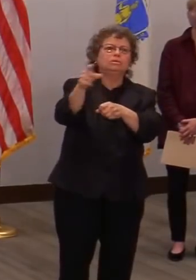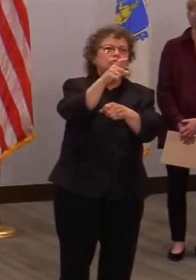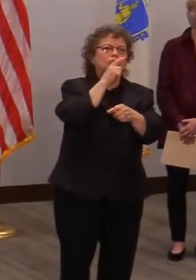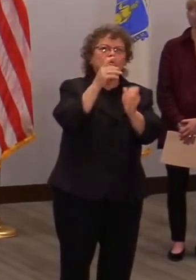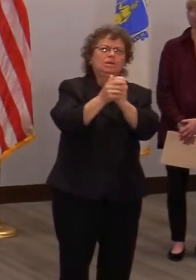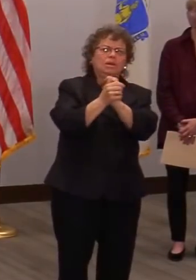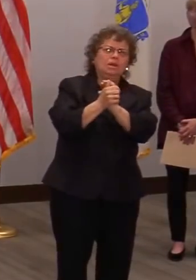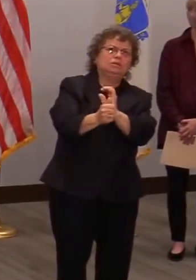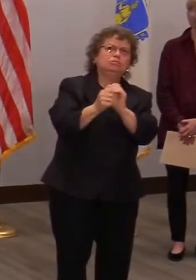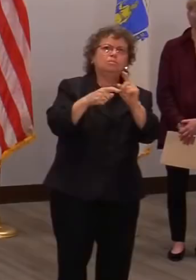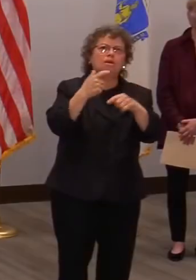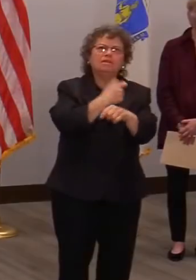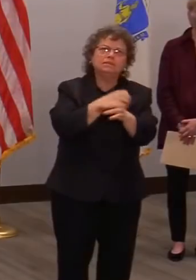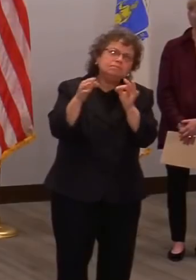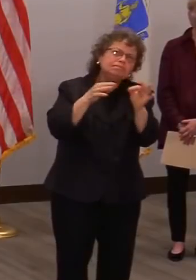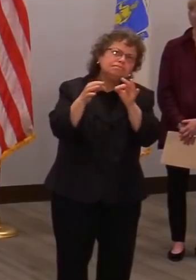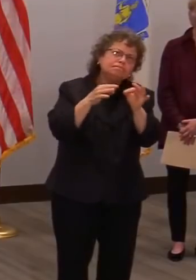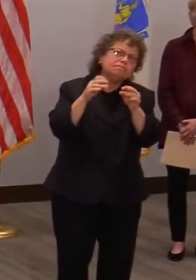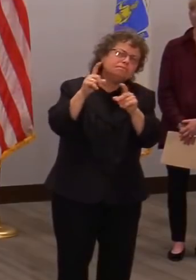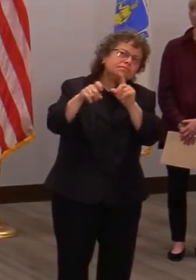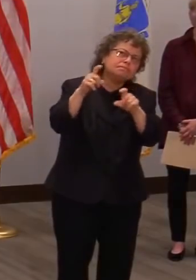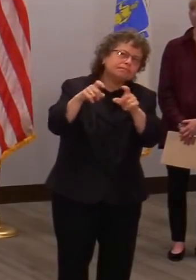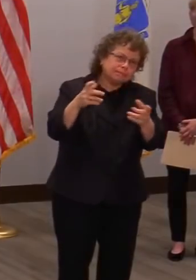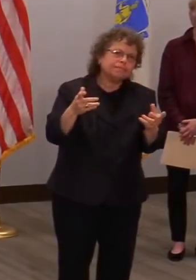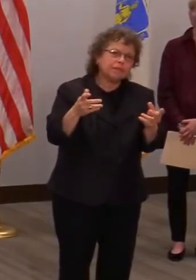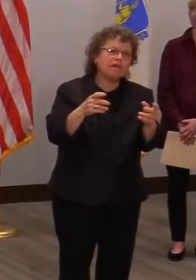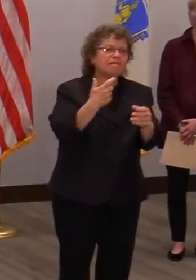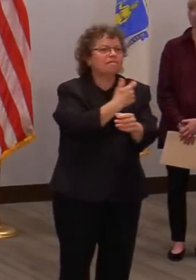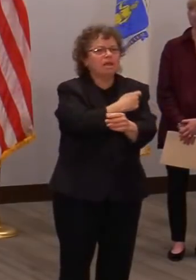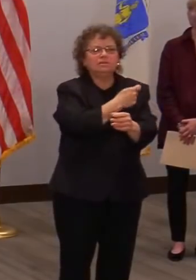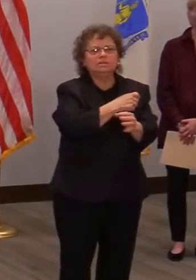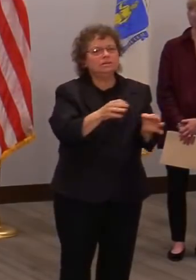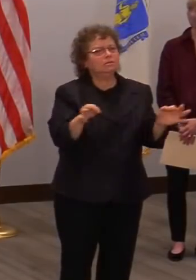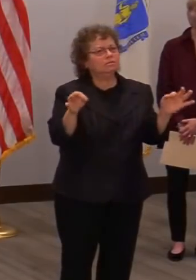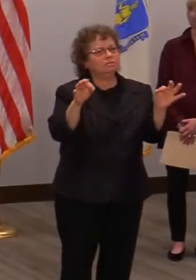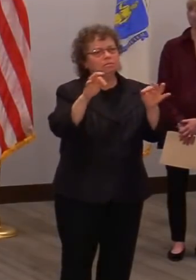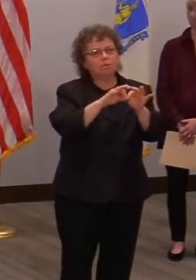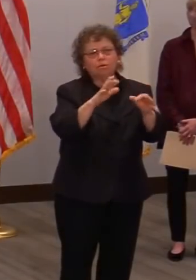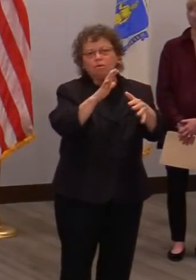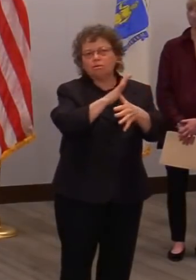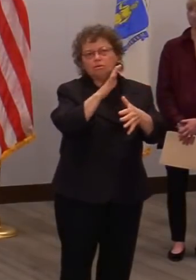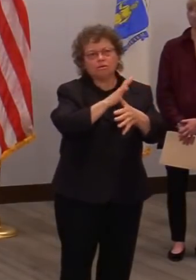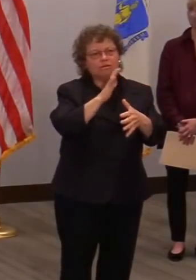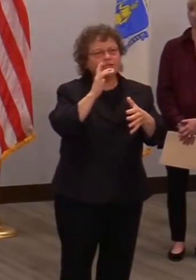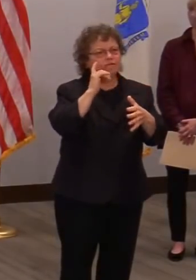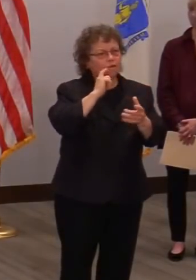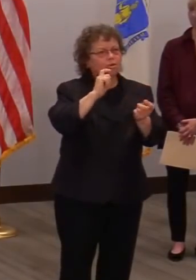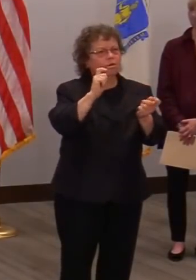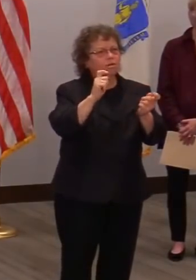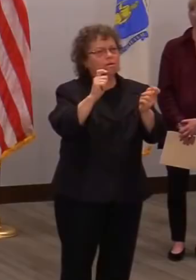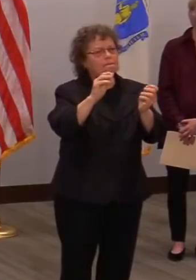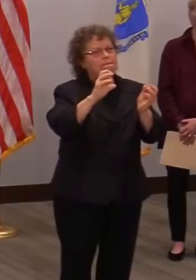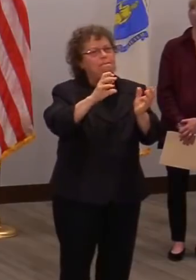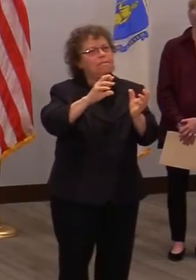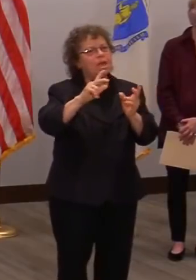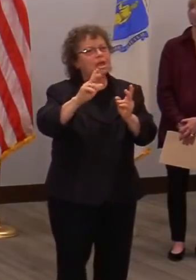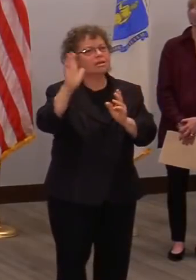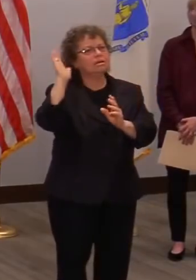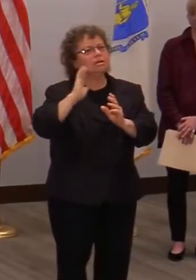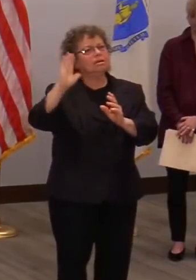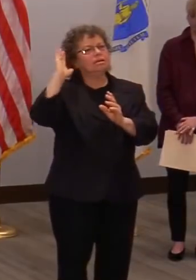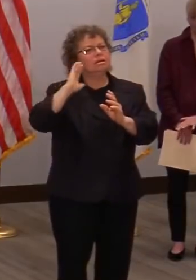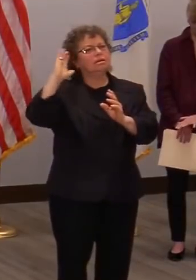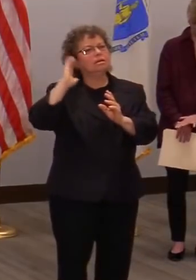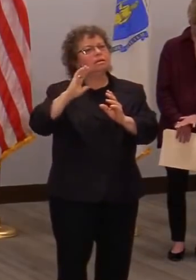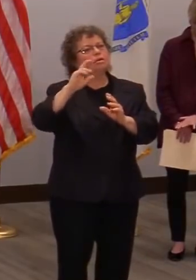community. The vaccine's a big part about getting back to what we might call normal, and it's critical for all of us to